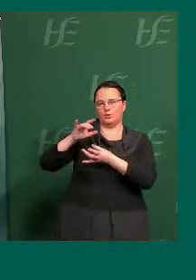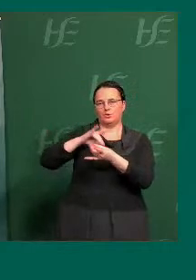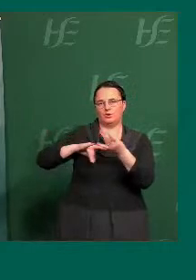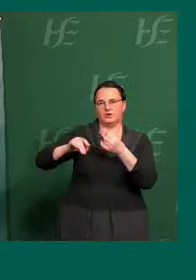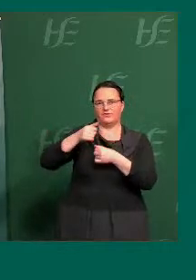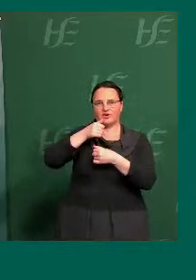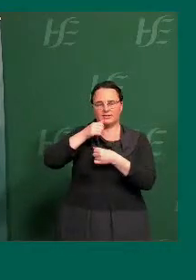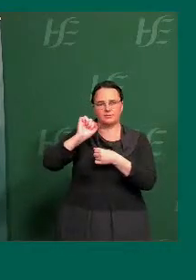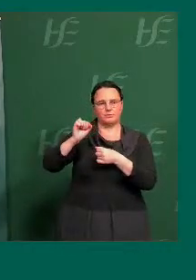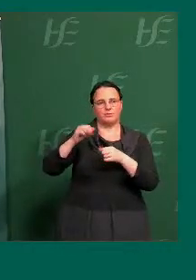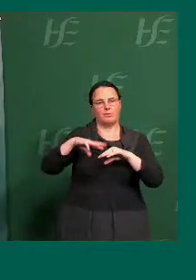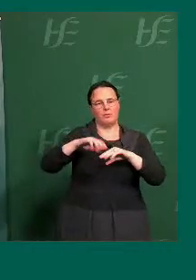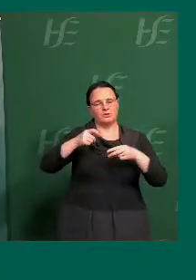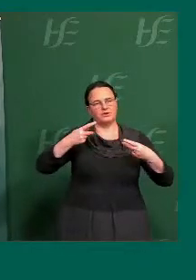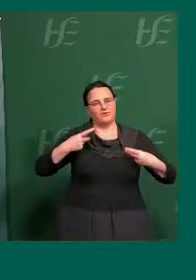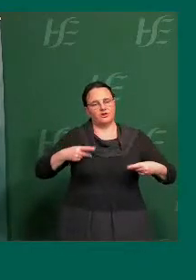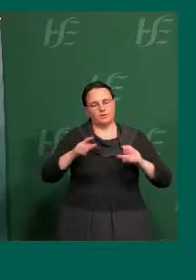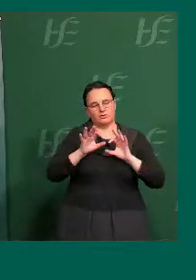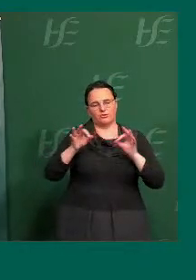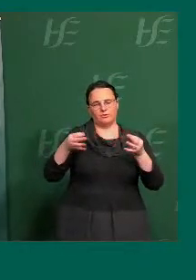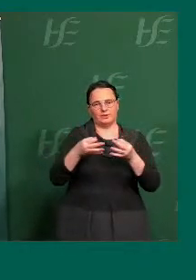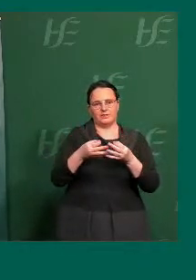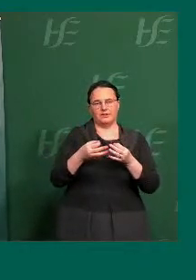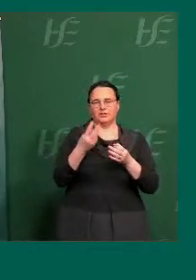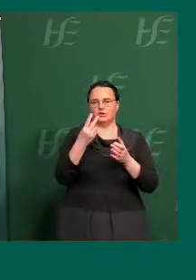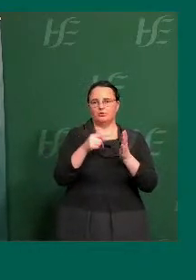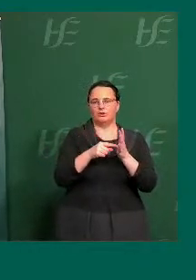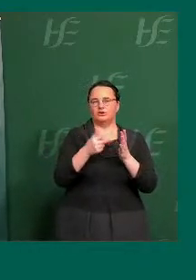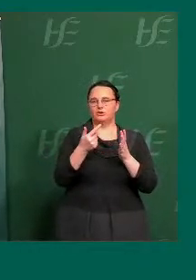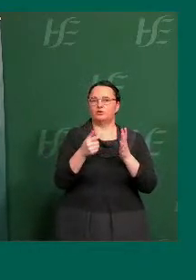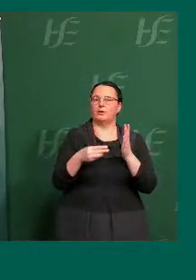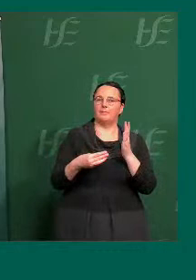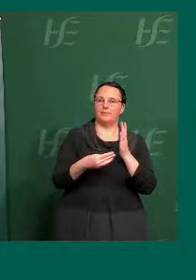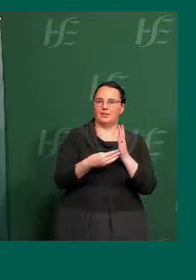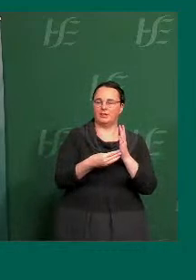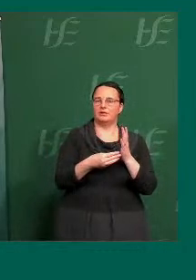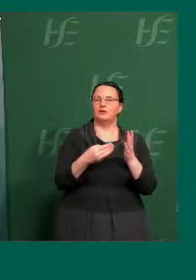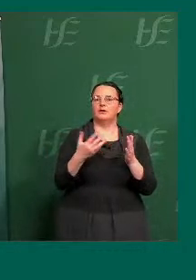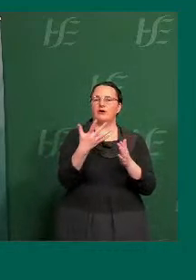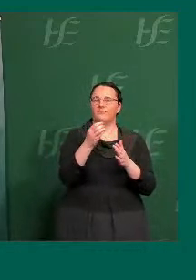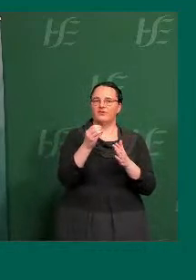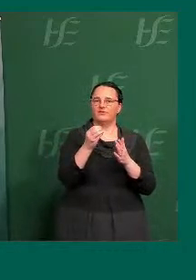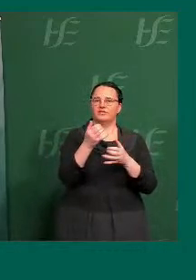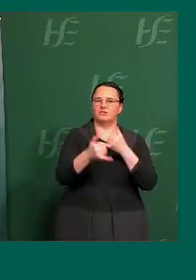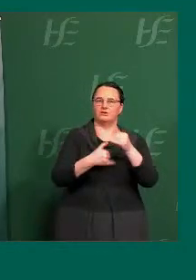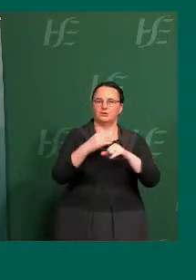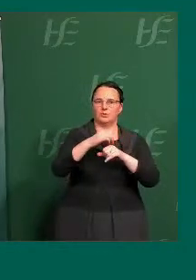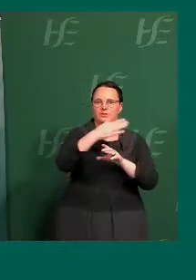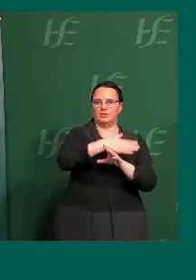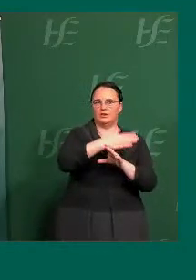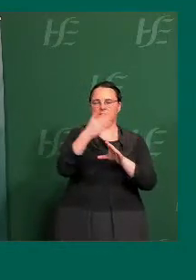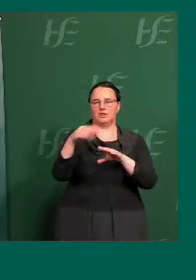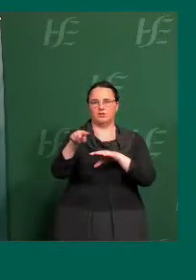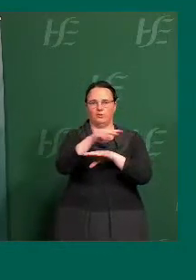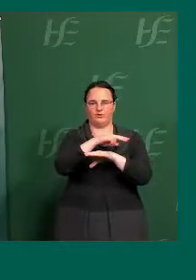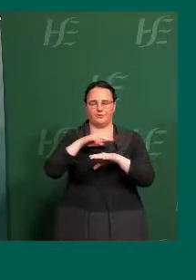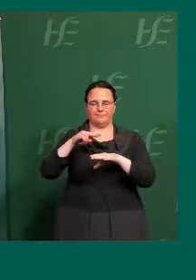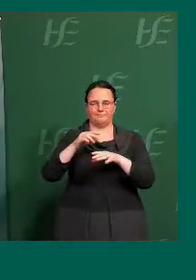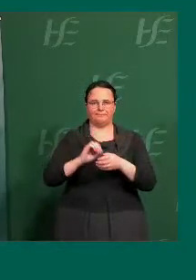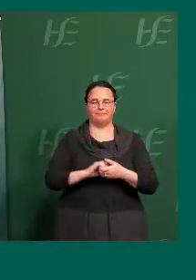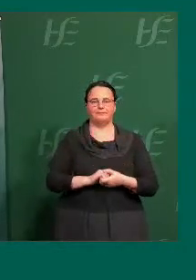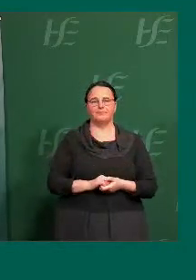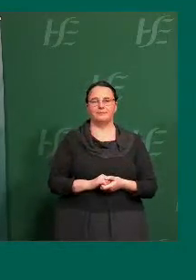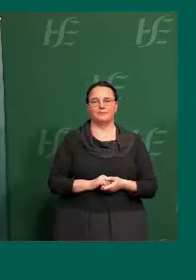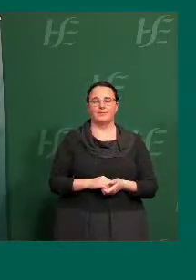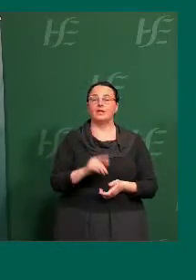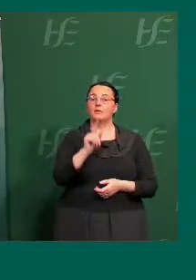most vulnerable groups, starting with what we've just said, the 2.2 million population of the 50 years and over and the other vulnerable groups.